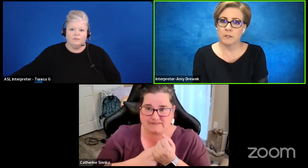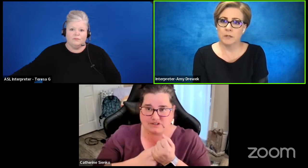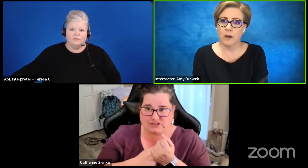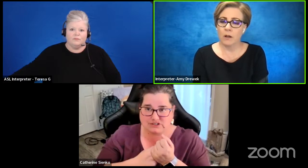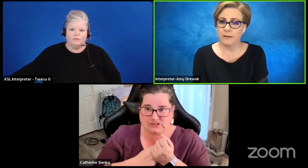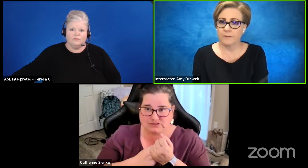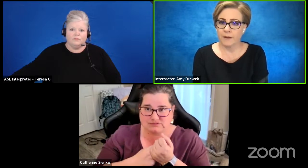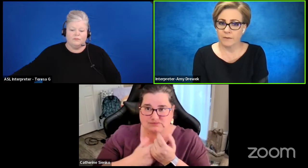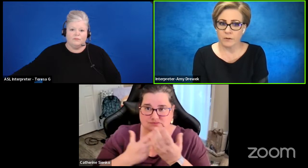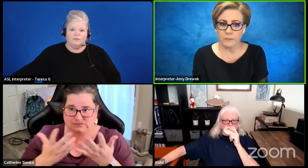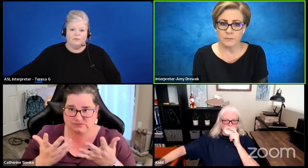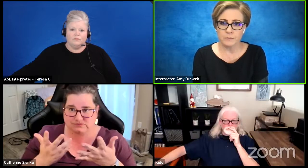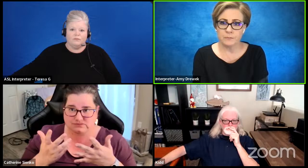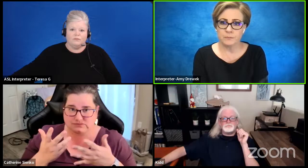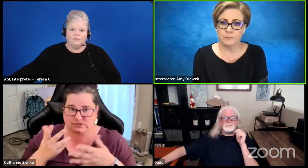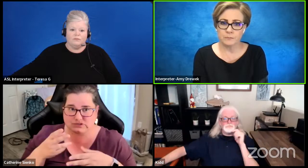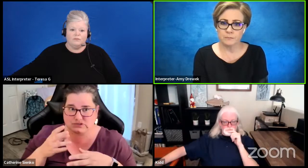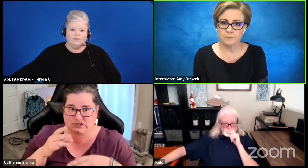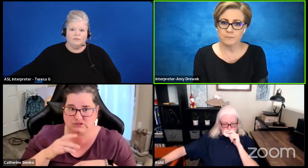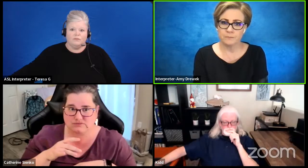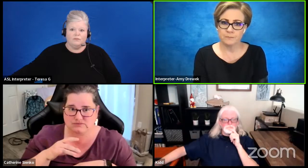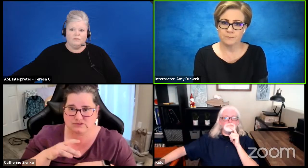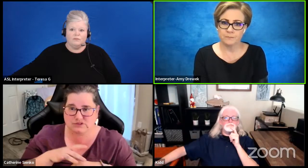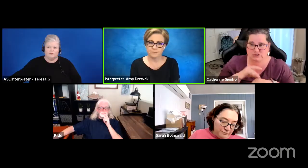motion. All in favor?